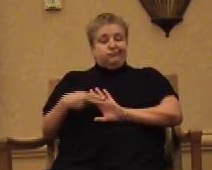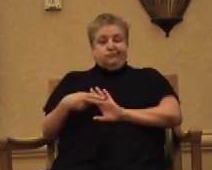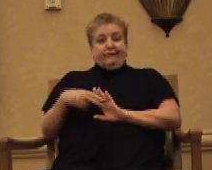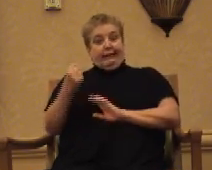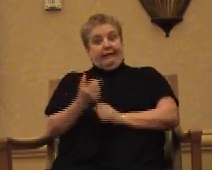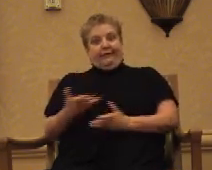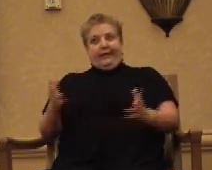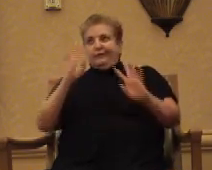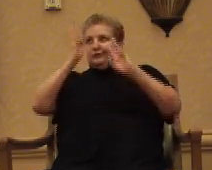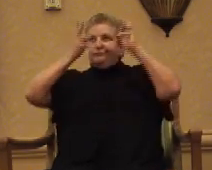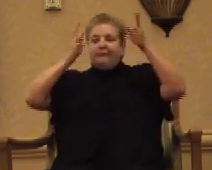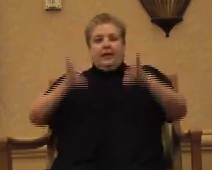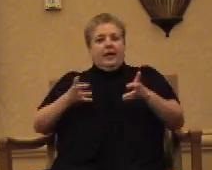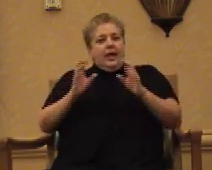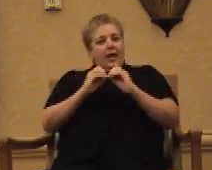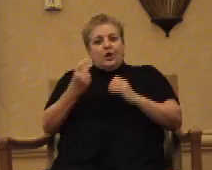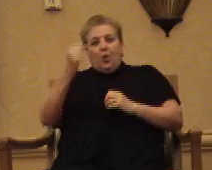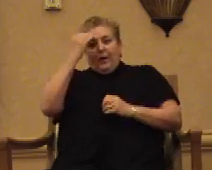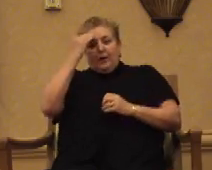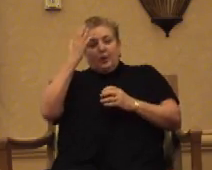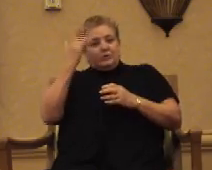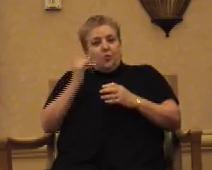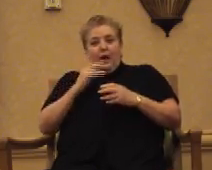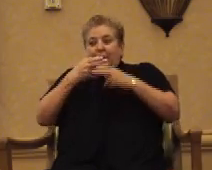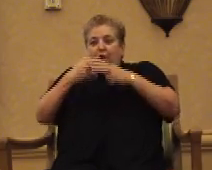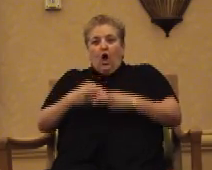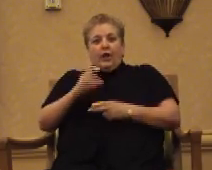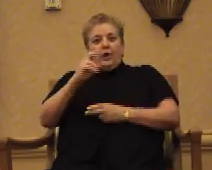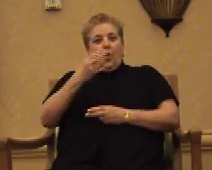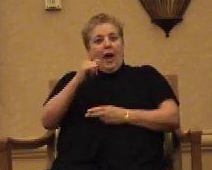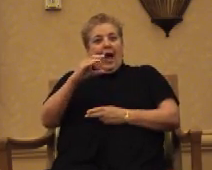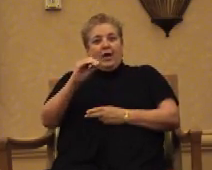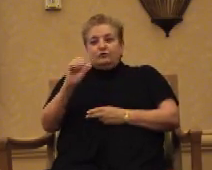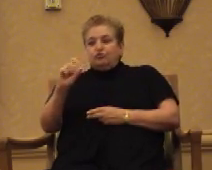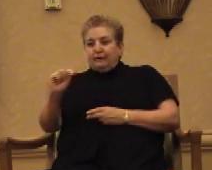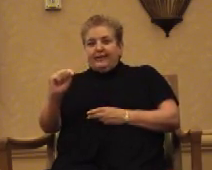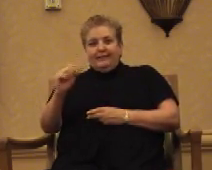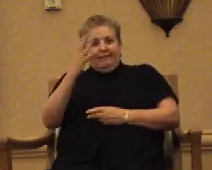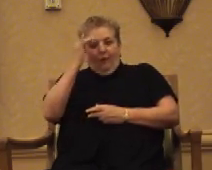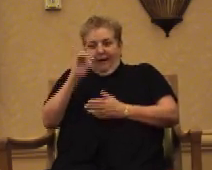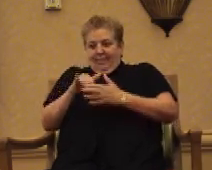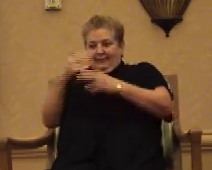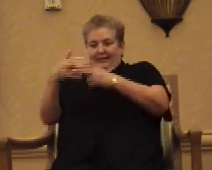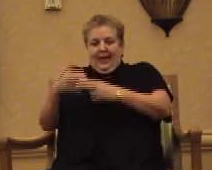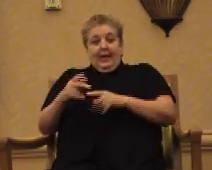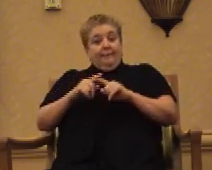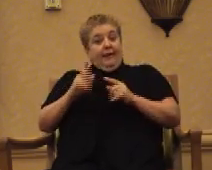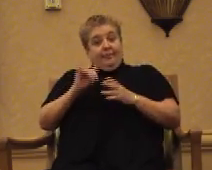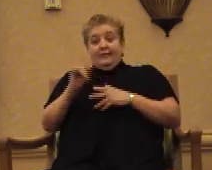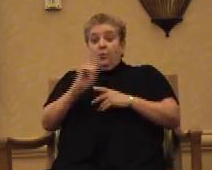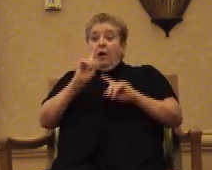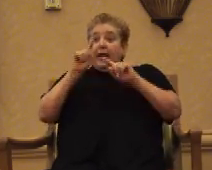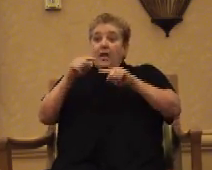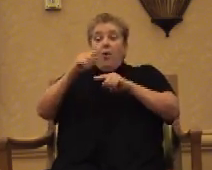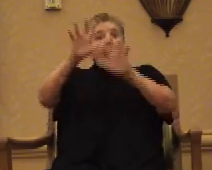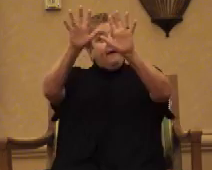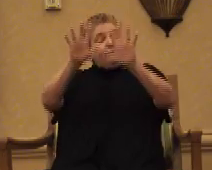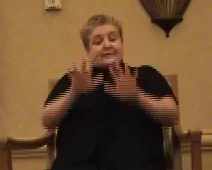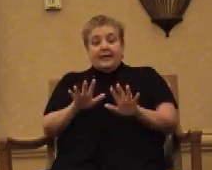And no one knows why we call it Ohio Street or why it started, but that's where I am every Sunday. That was actually the first meeting I was